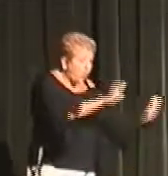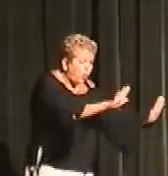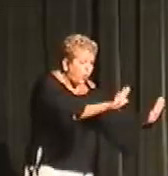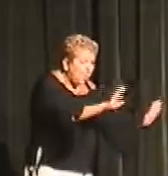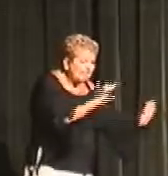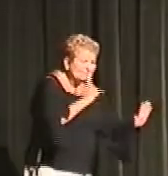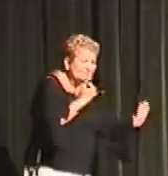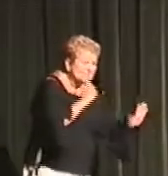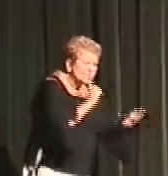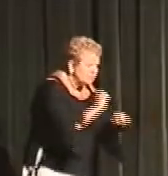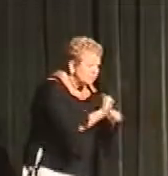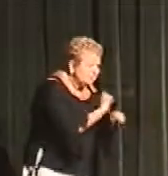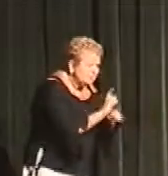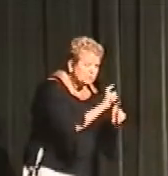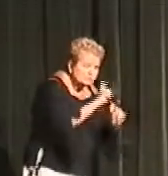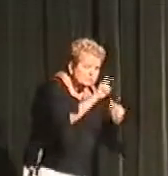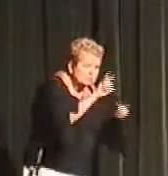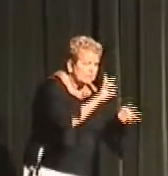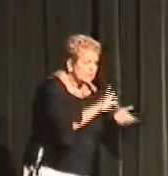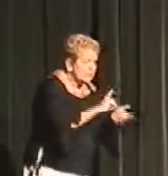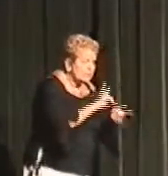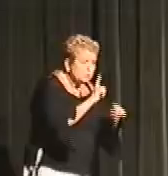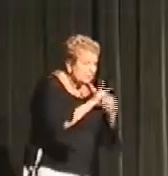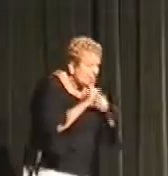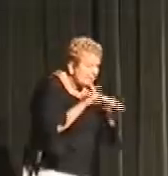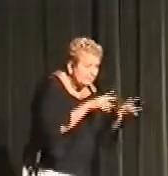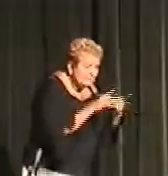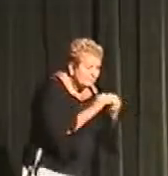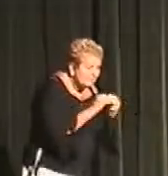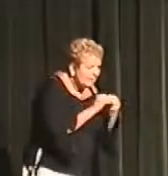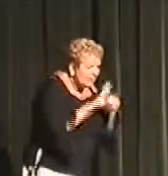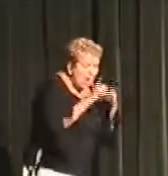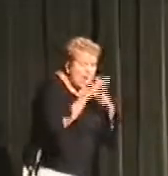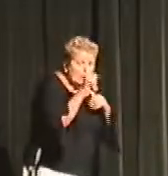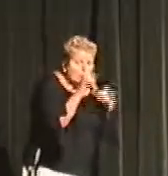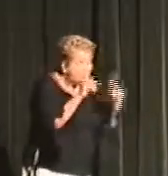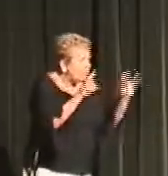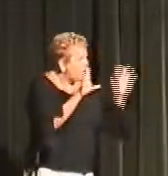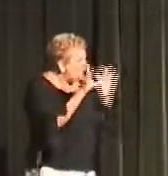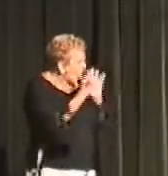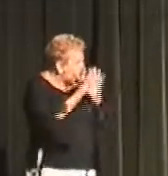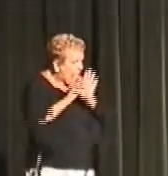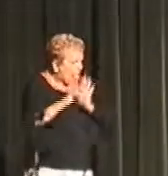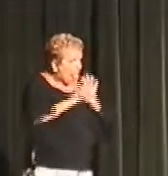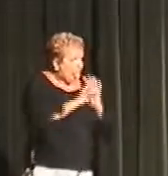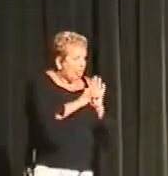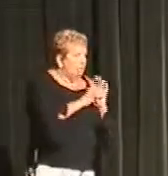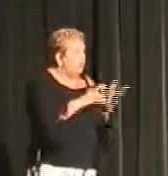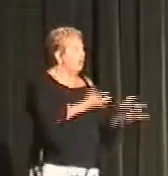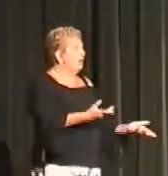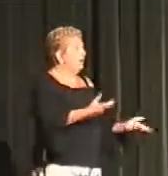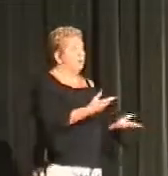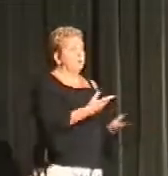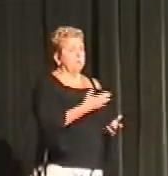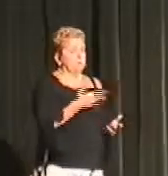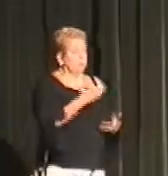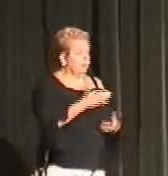you know, to that. And so I had to get the list from the home group and call everybody and kind of make amends, you know, but I never missed a meeting, you